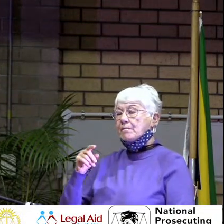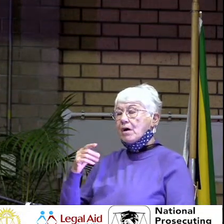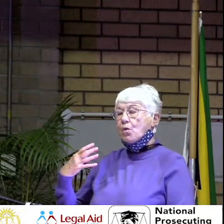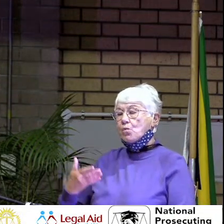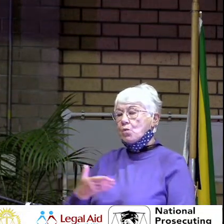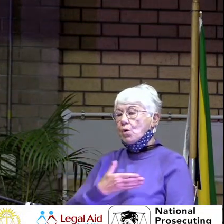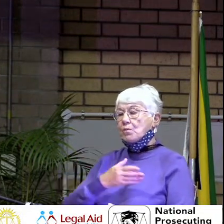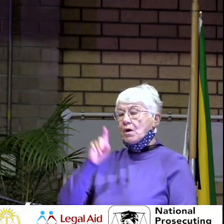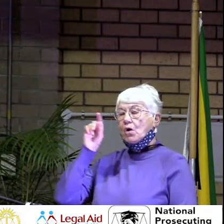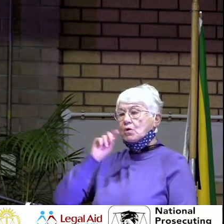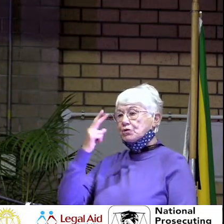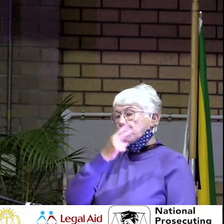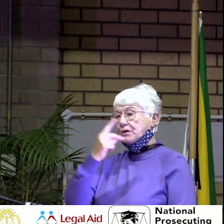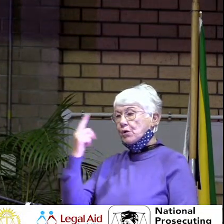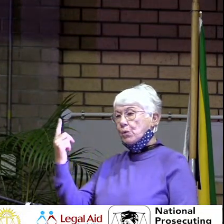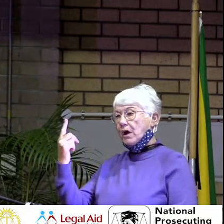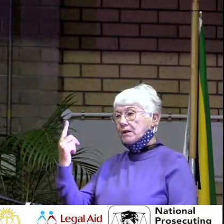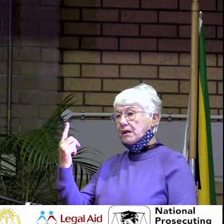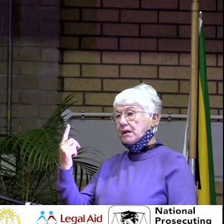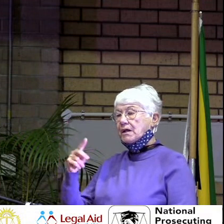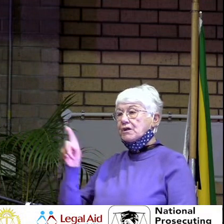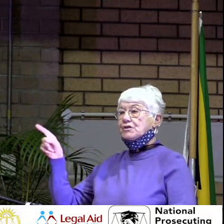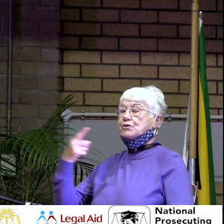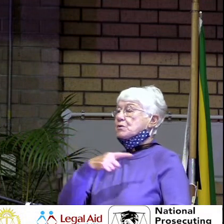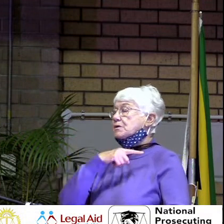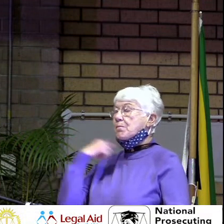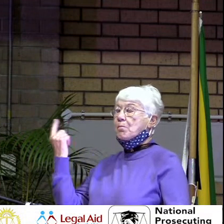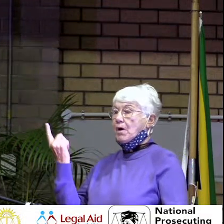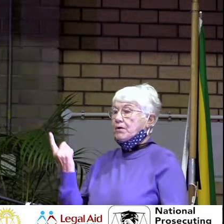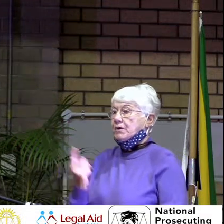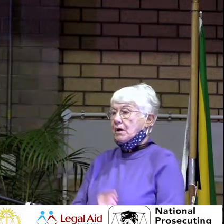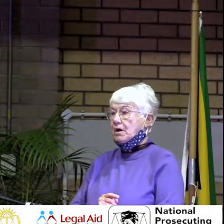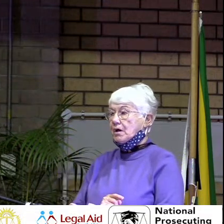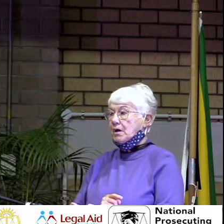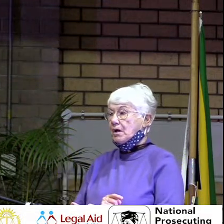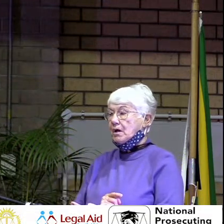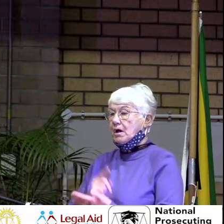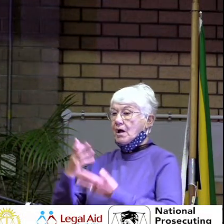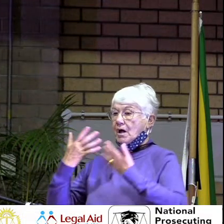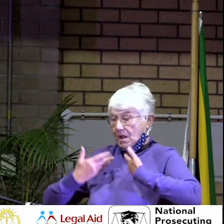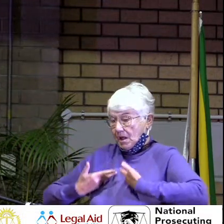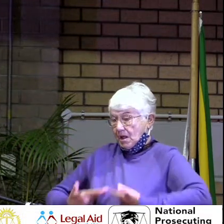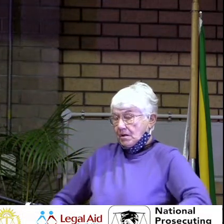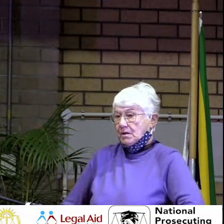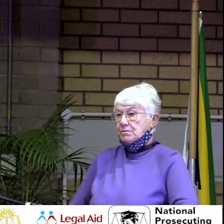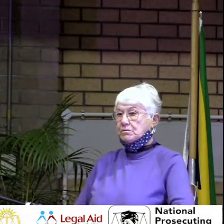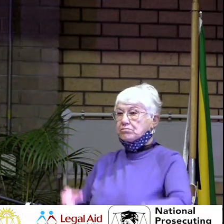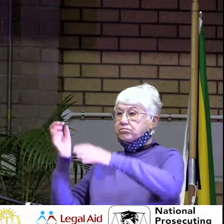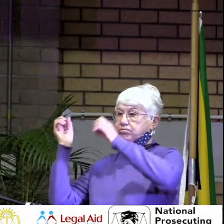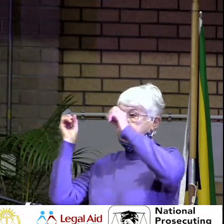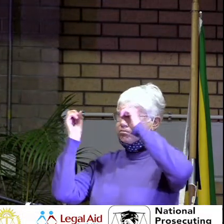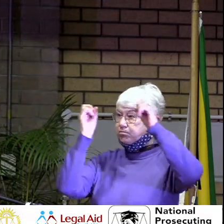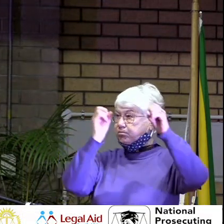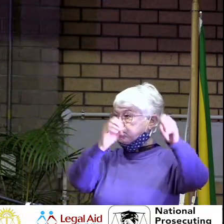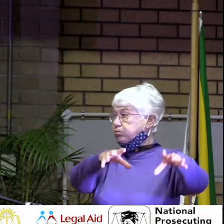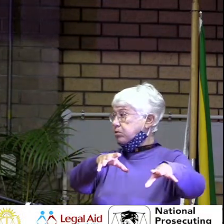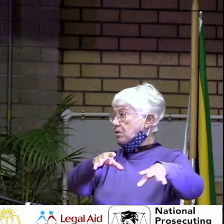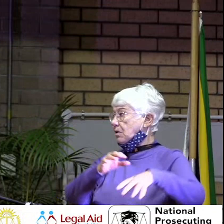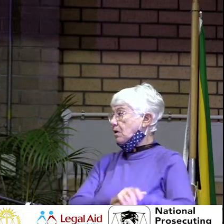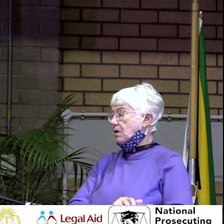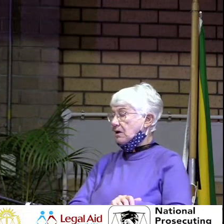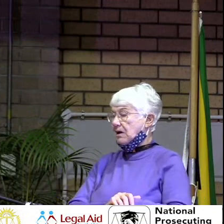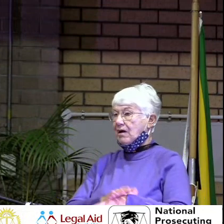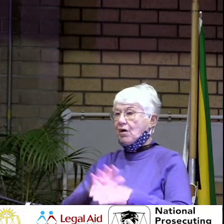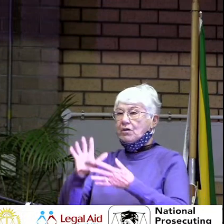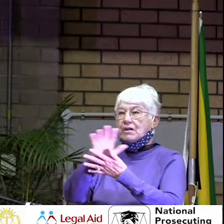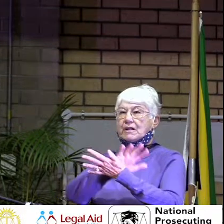Sotashe was murdered, and her body was dumped at the Delft dumping